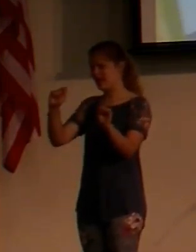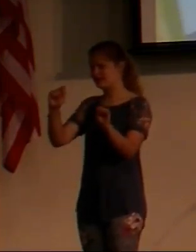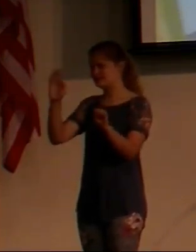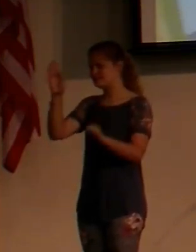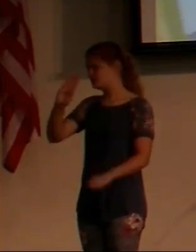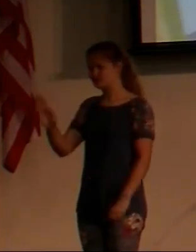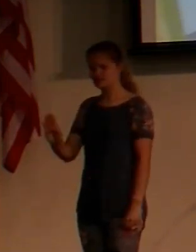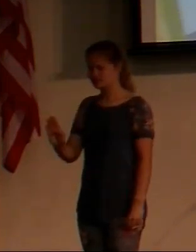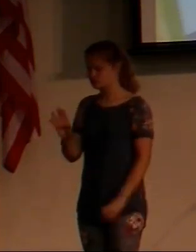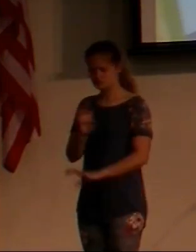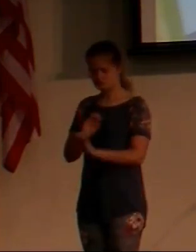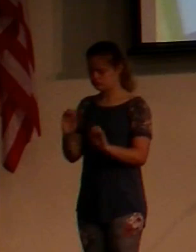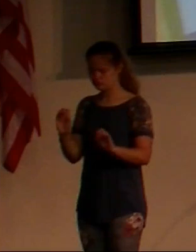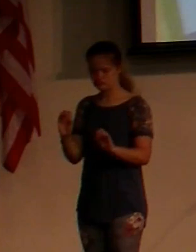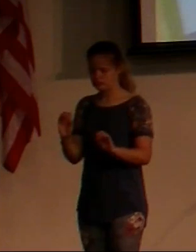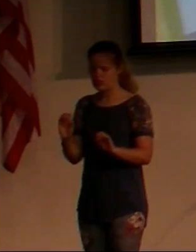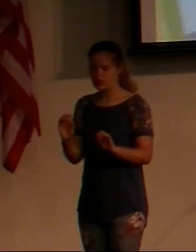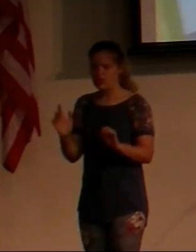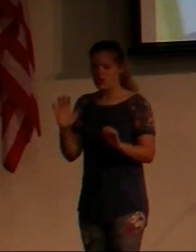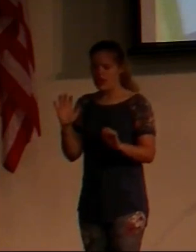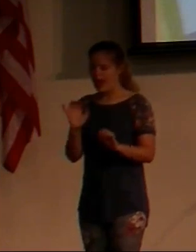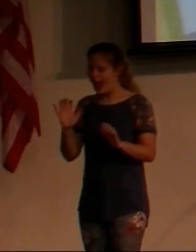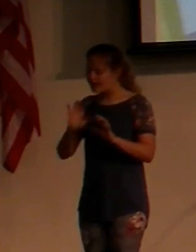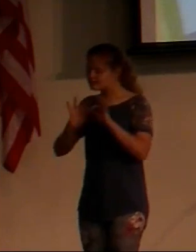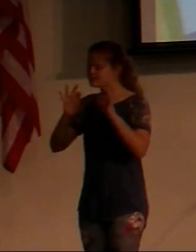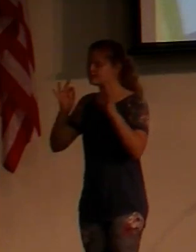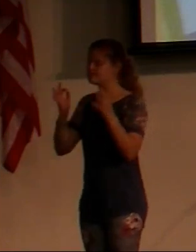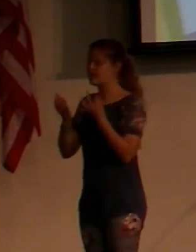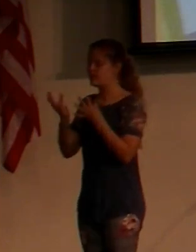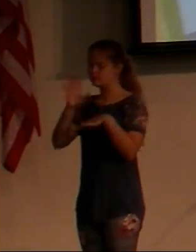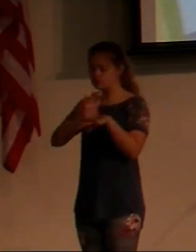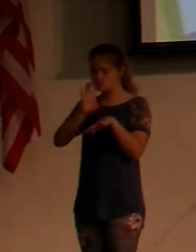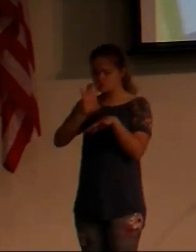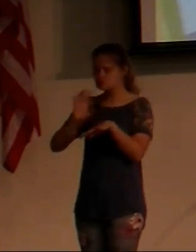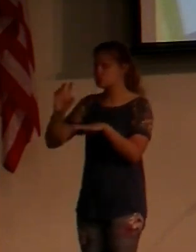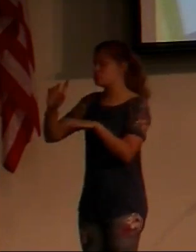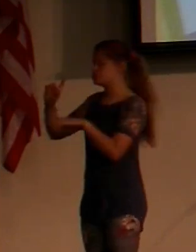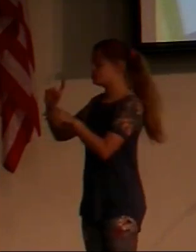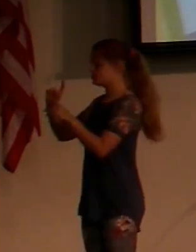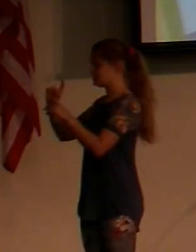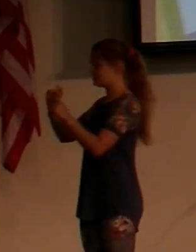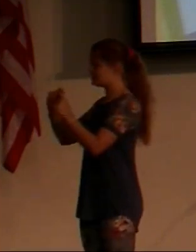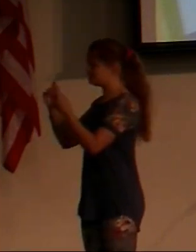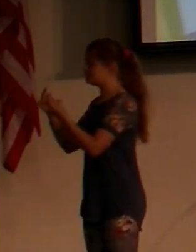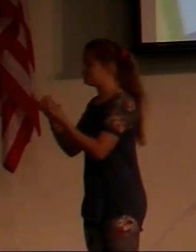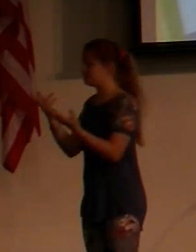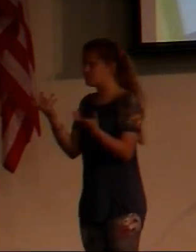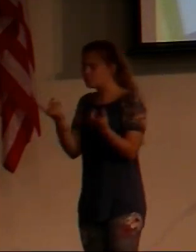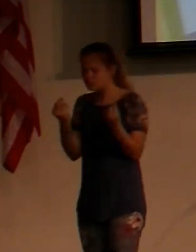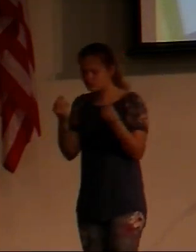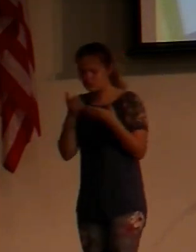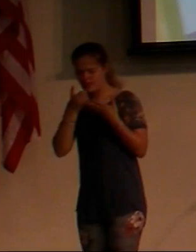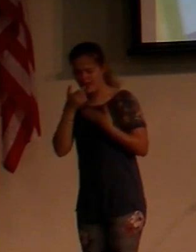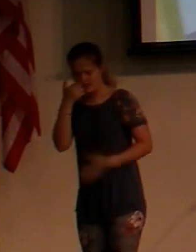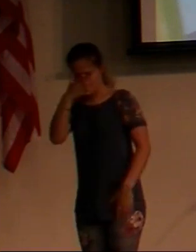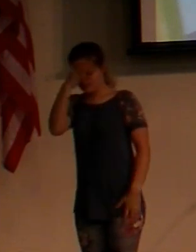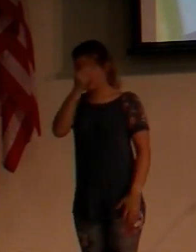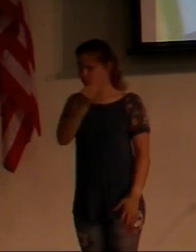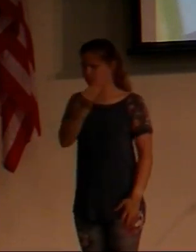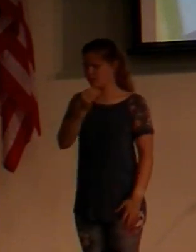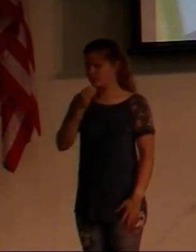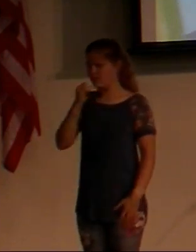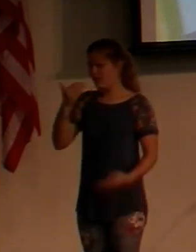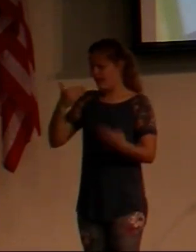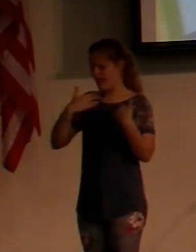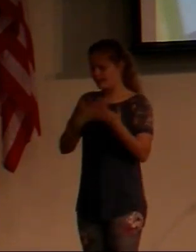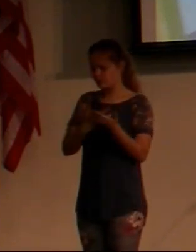So we all, as a family, the congregations there and the team said, what can we do to help this boy? They don't have the resources. We